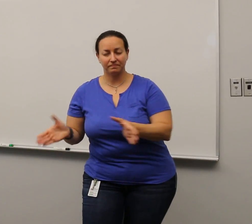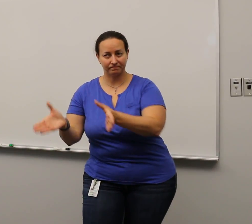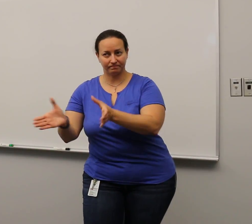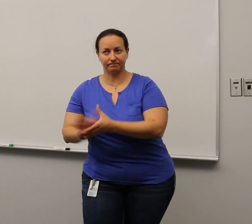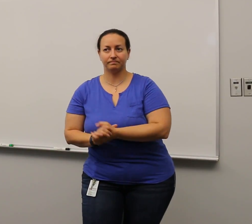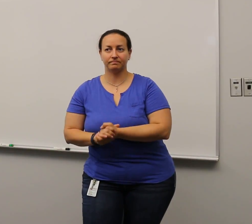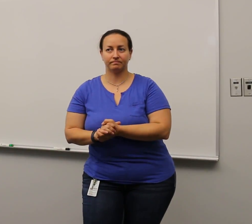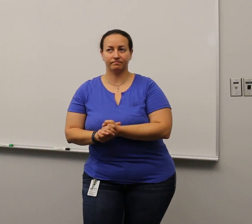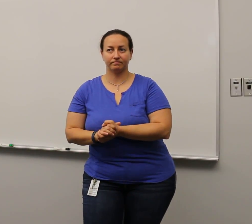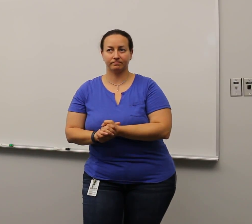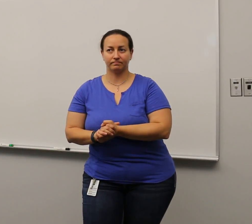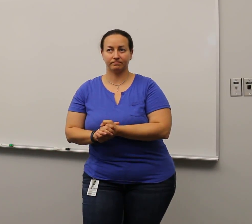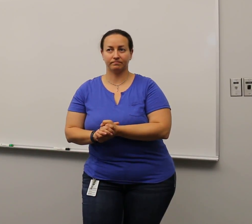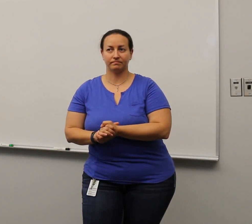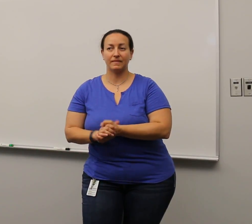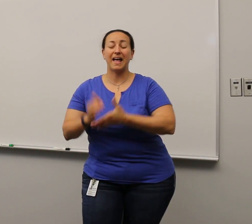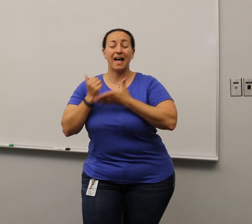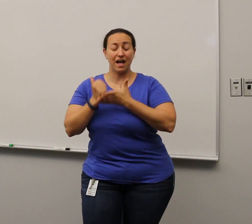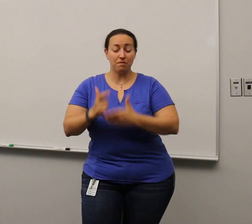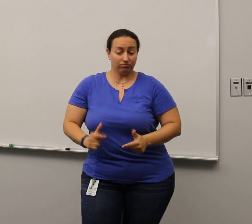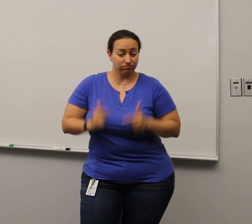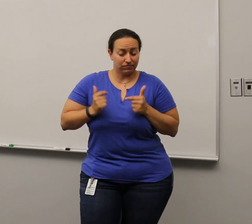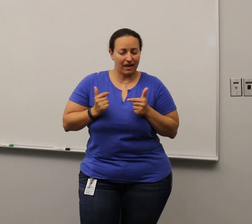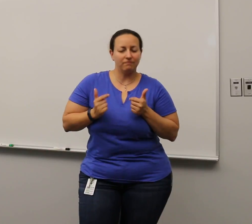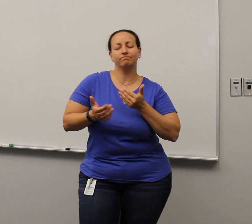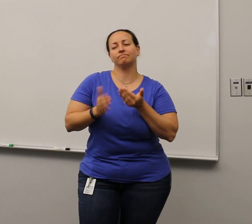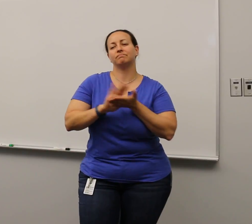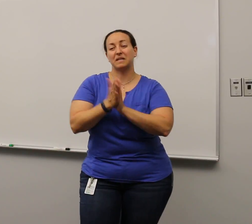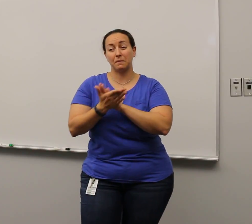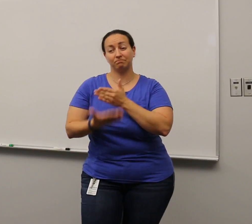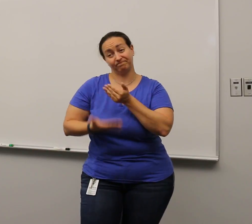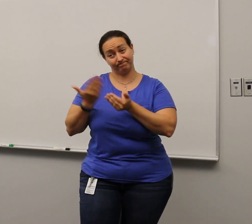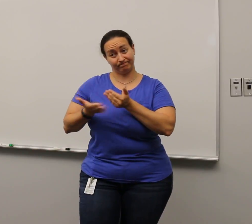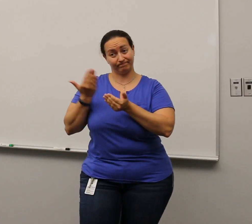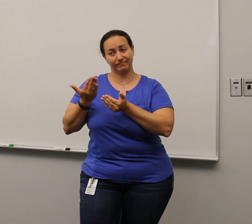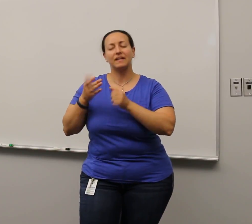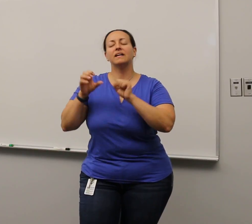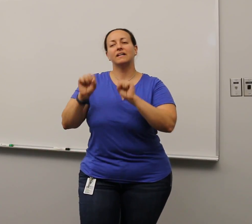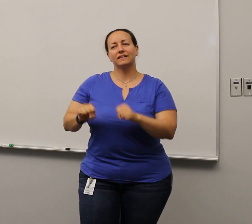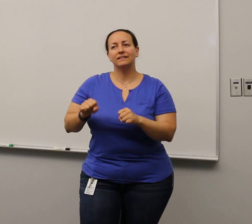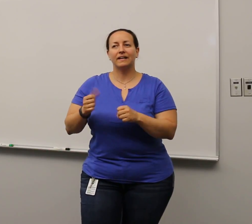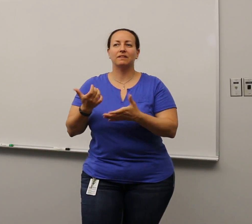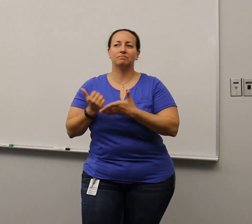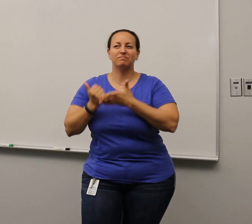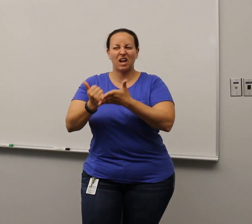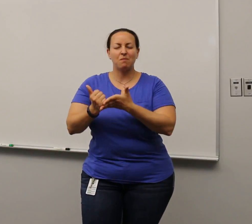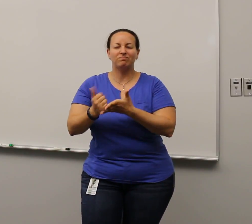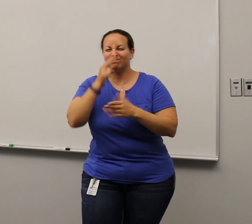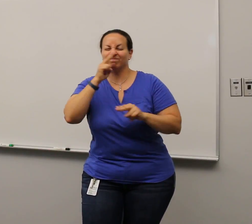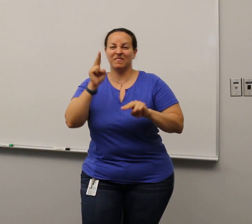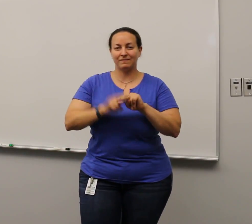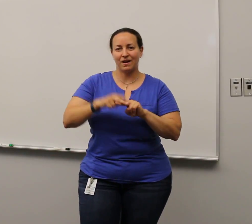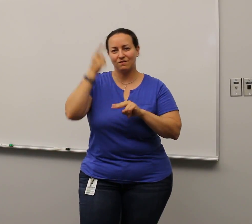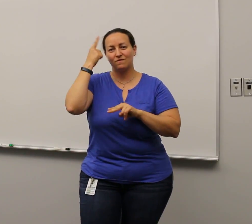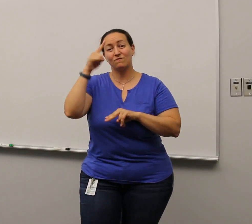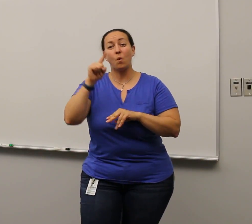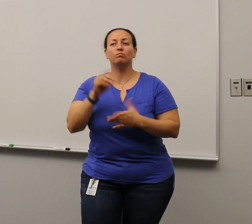make our everyday lives easier, and when combined with the spirit of inquiry can be kind of fun to explore with your students as well.